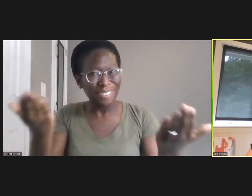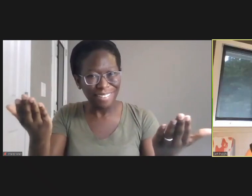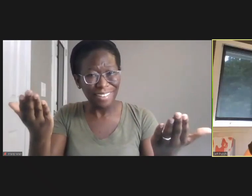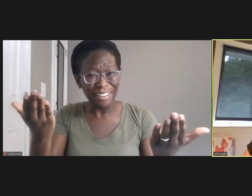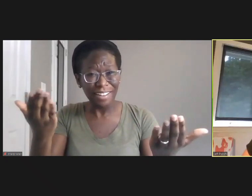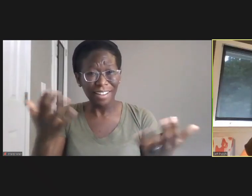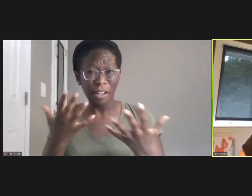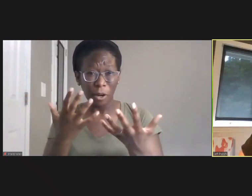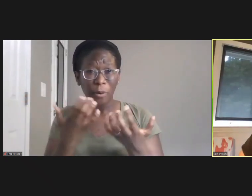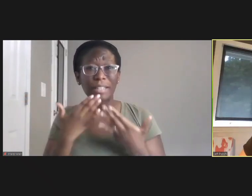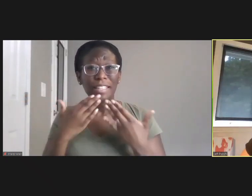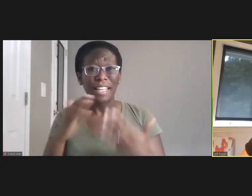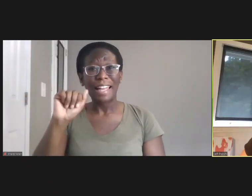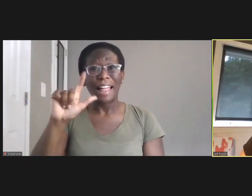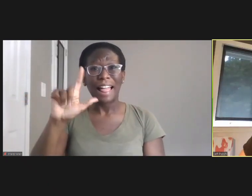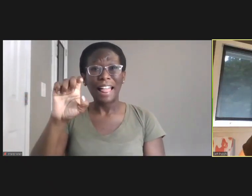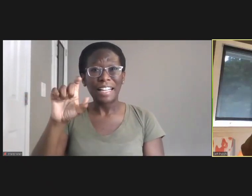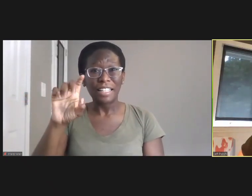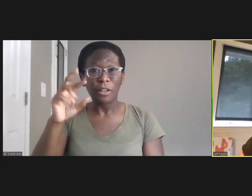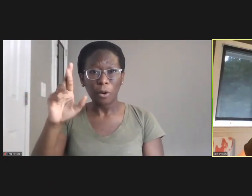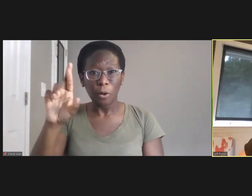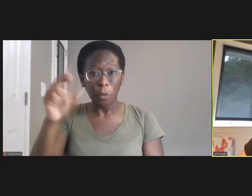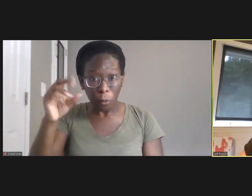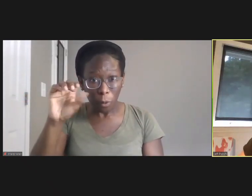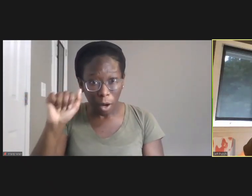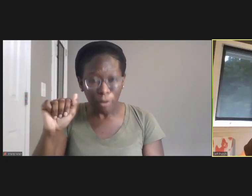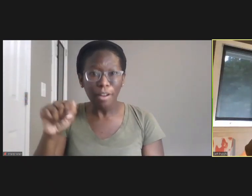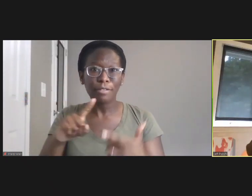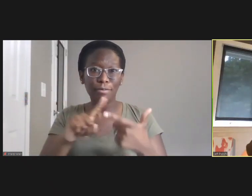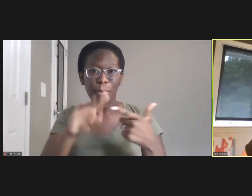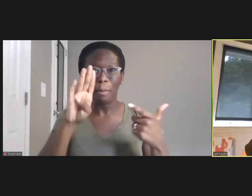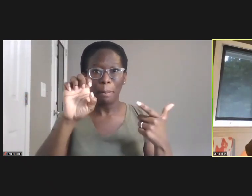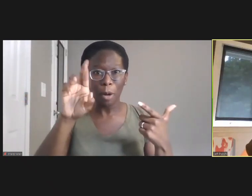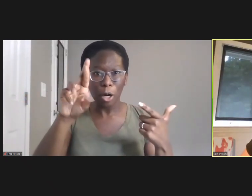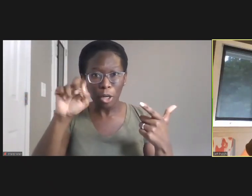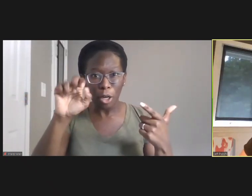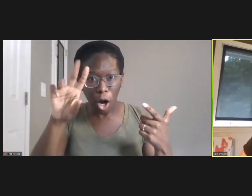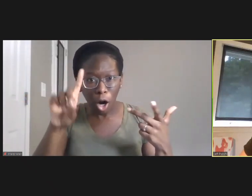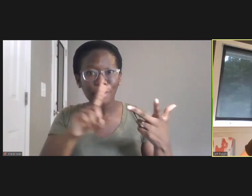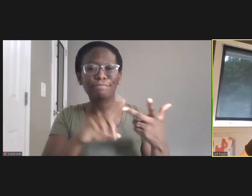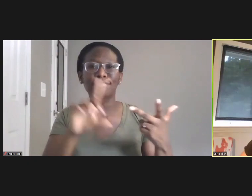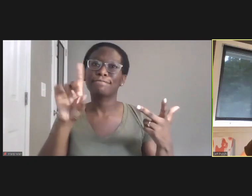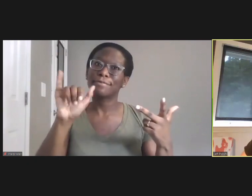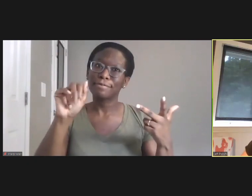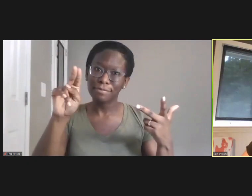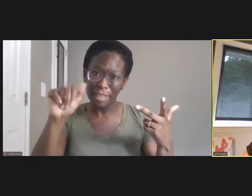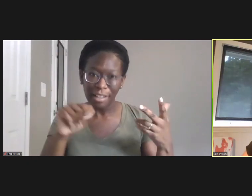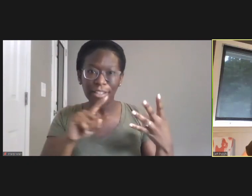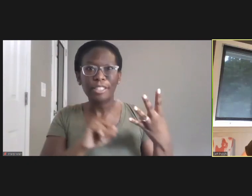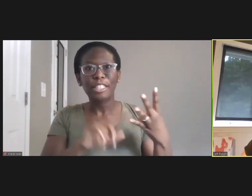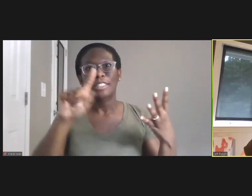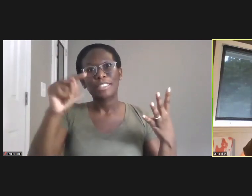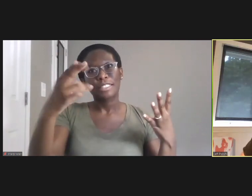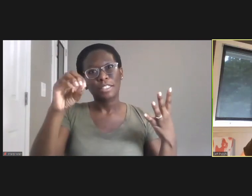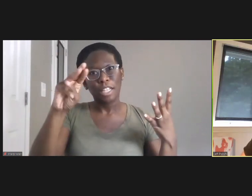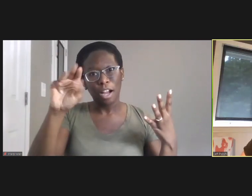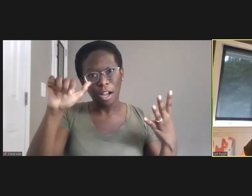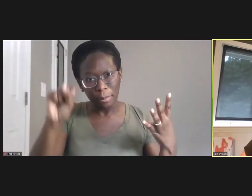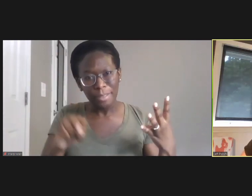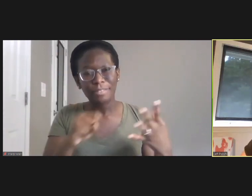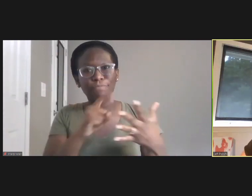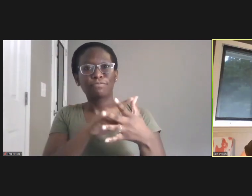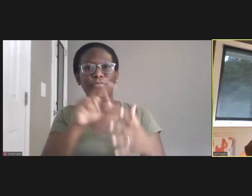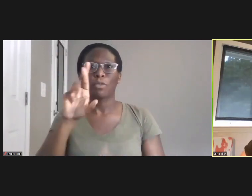thank Alexander Roa, Bernard Liles, Diana Cook, Thomas Tripp, Ronnie Marshall,